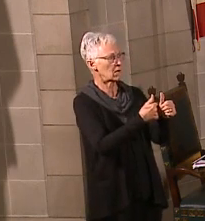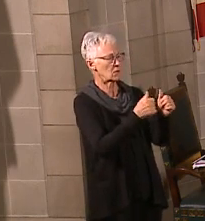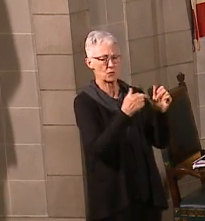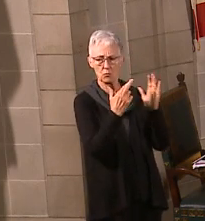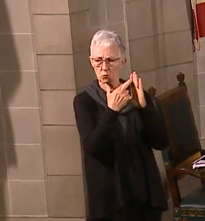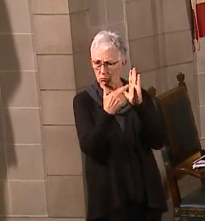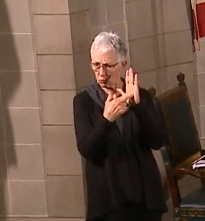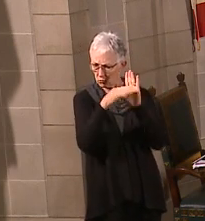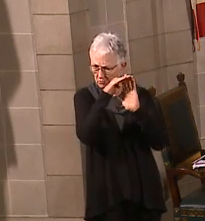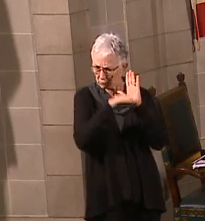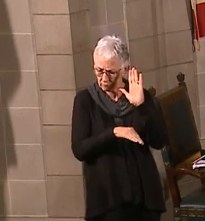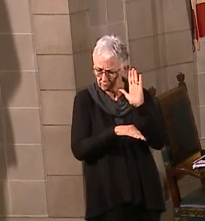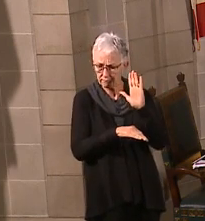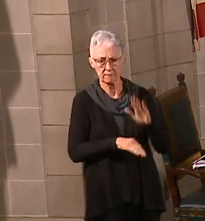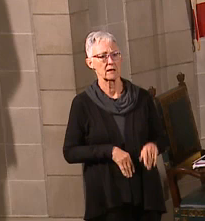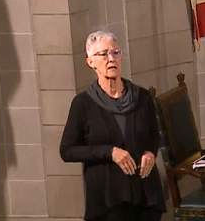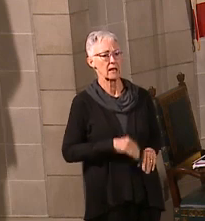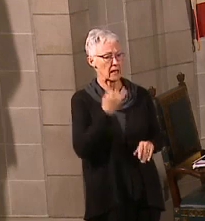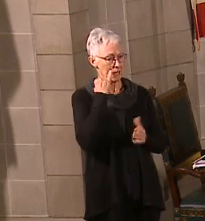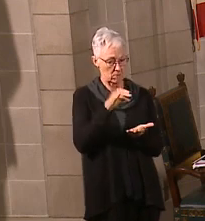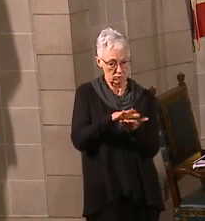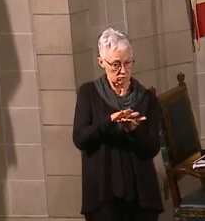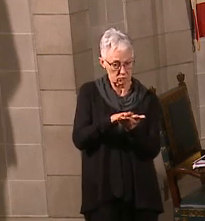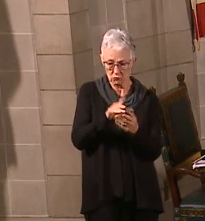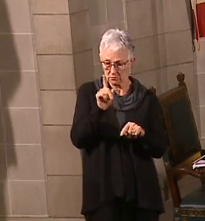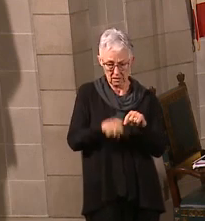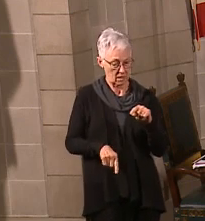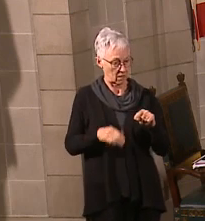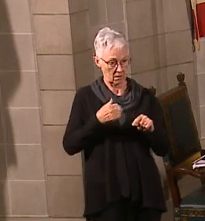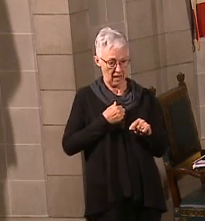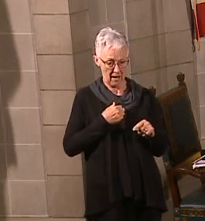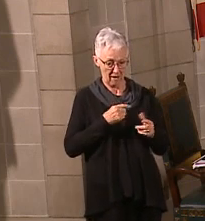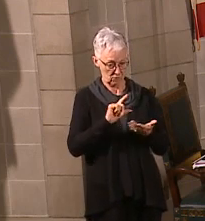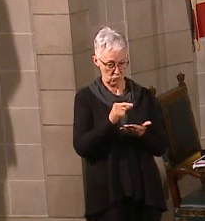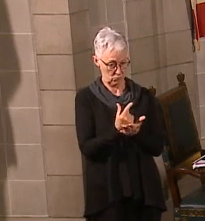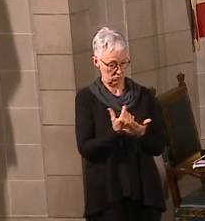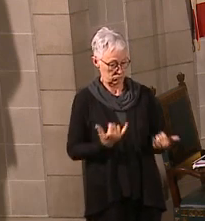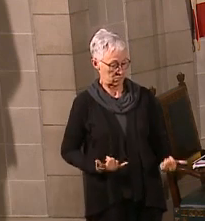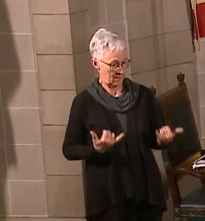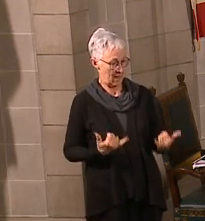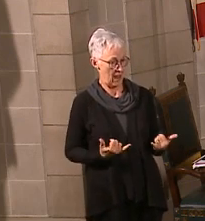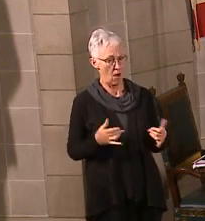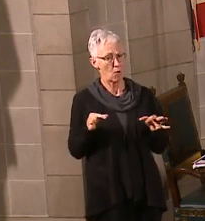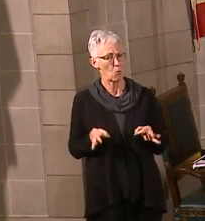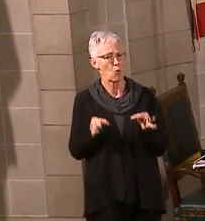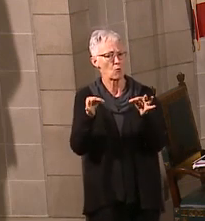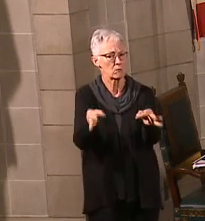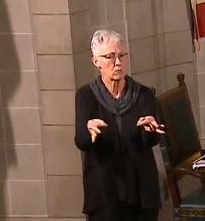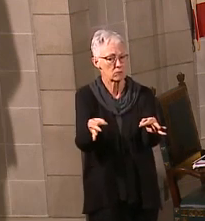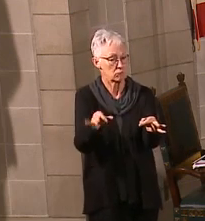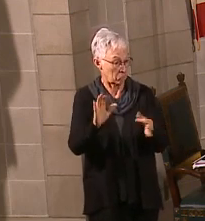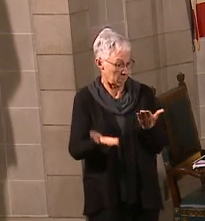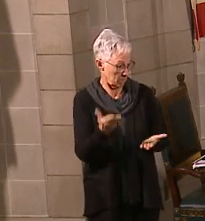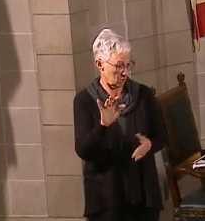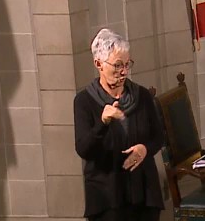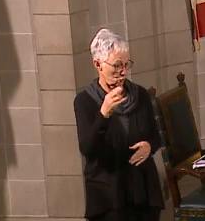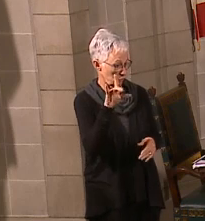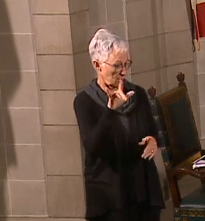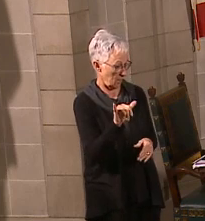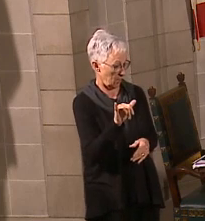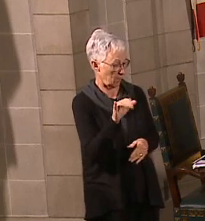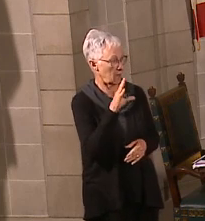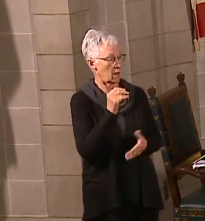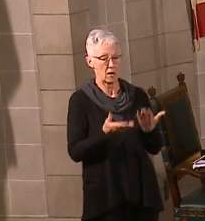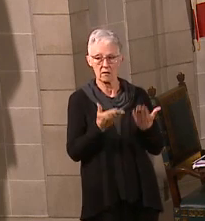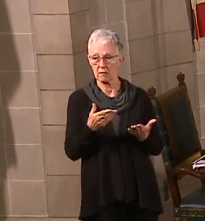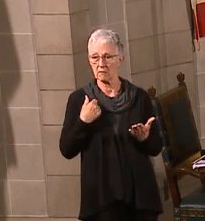if you can't have a physical graduation, schedule it later. We've seen a lot of school districts scheduling in July and otherwise, and focus your time and energy on